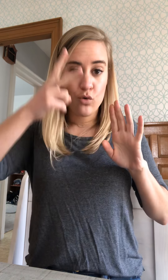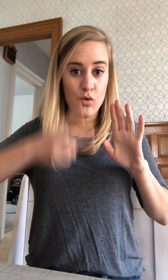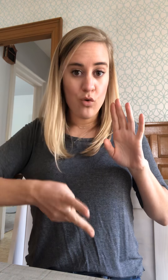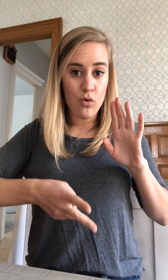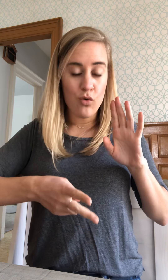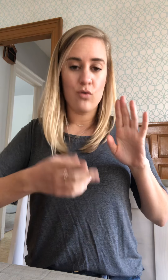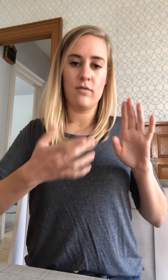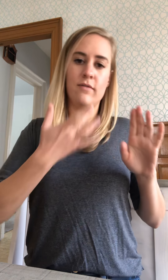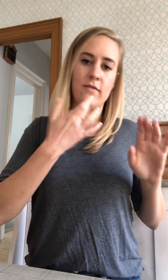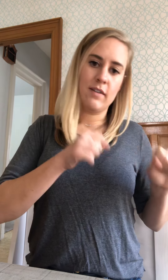fracture.